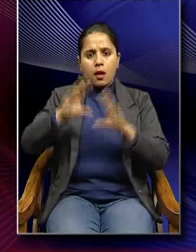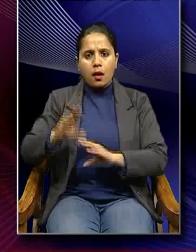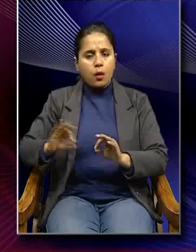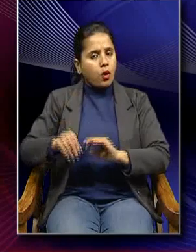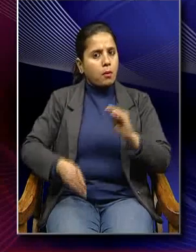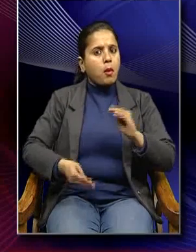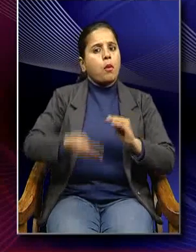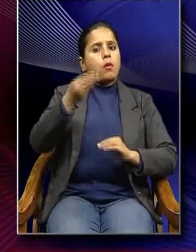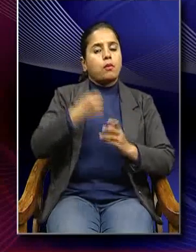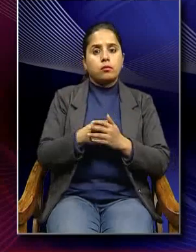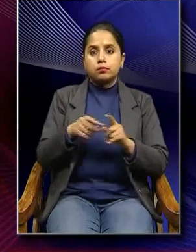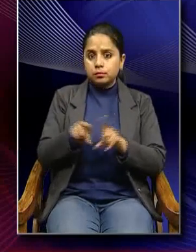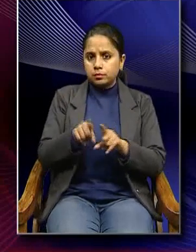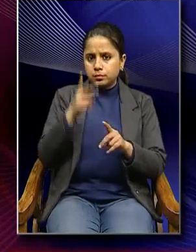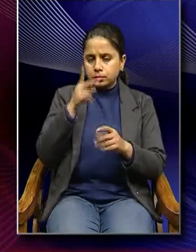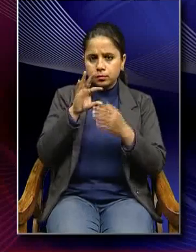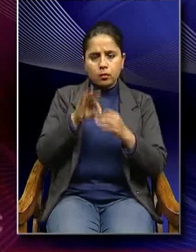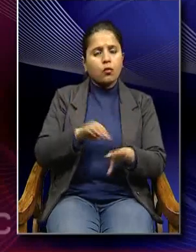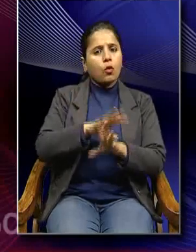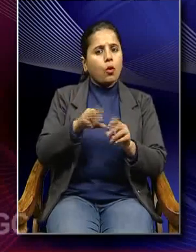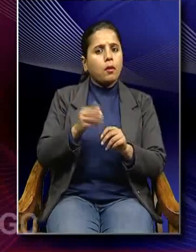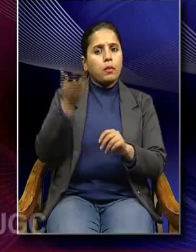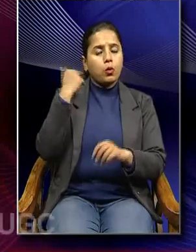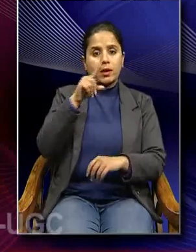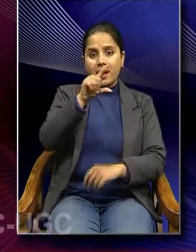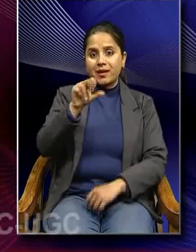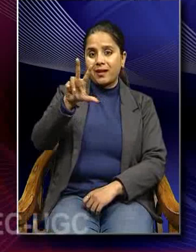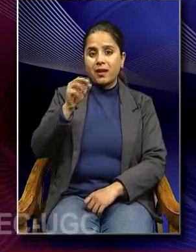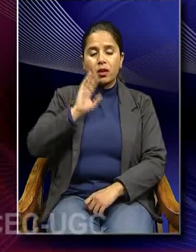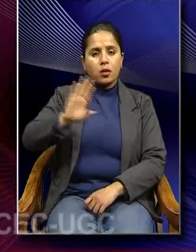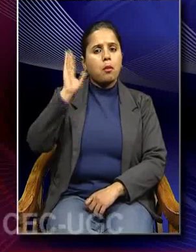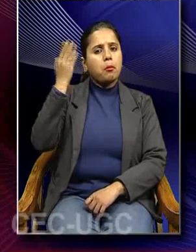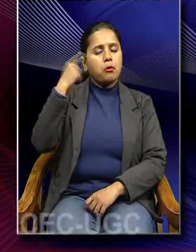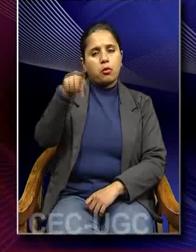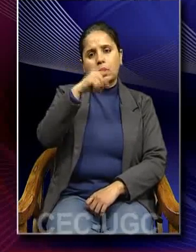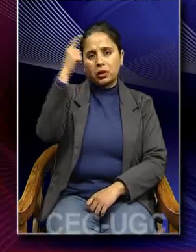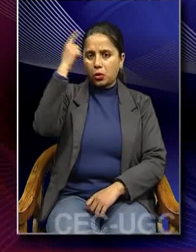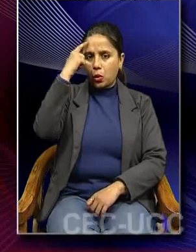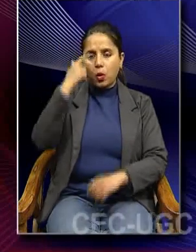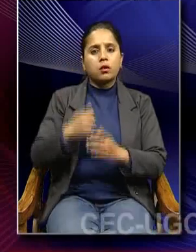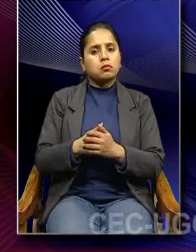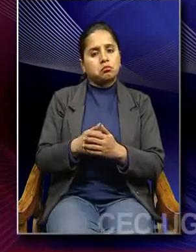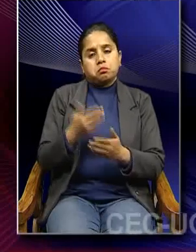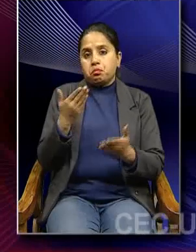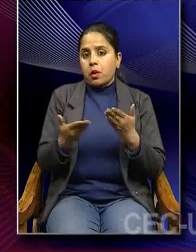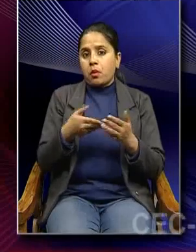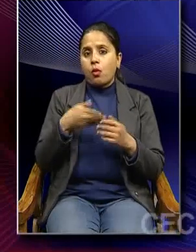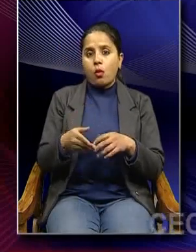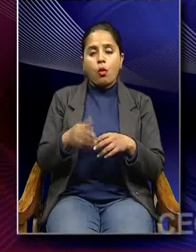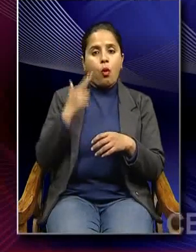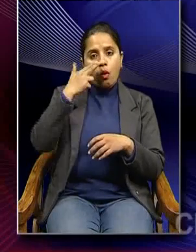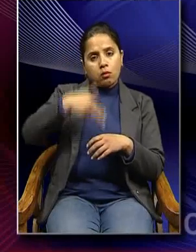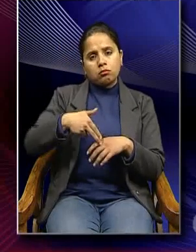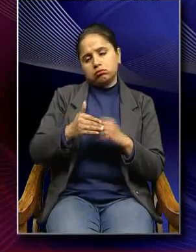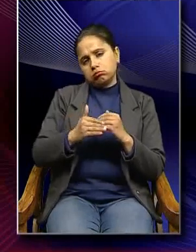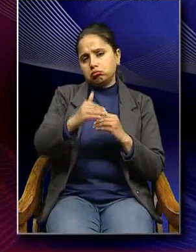So according to this was all back in 1980s when they predicted that since oil is going to be